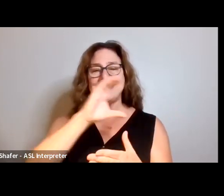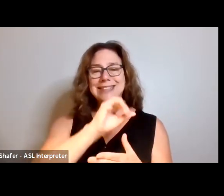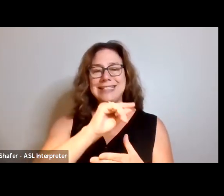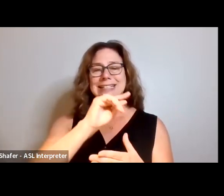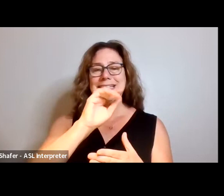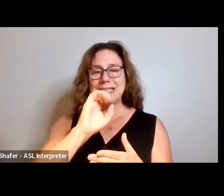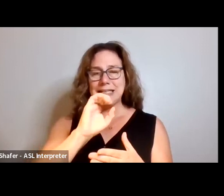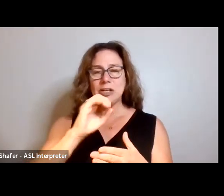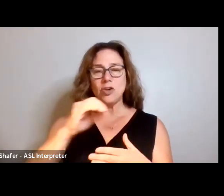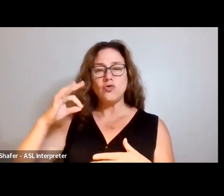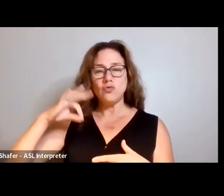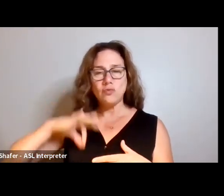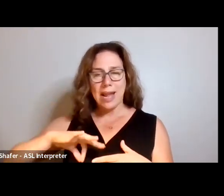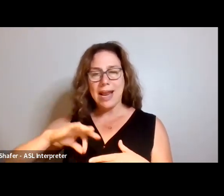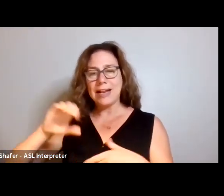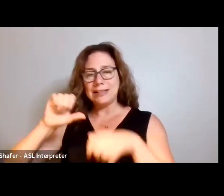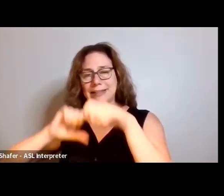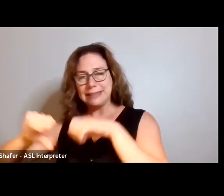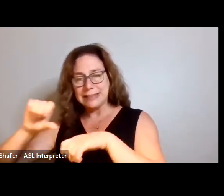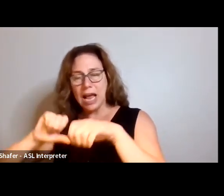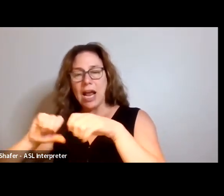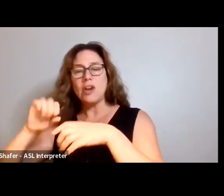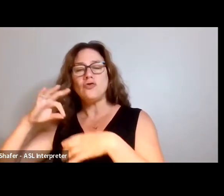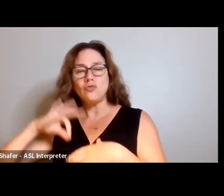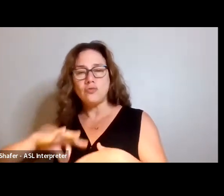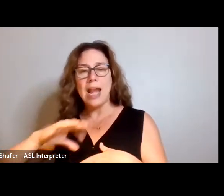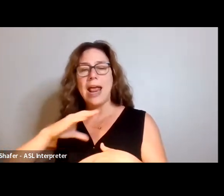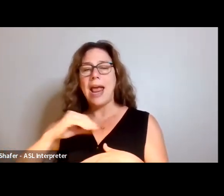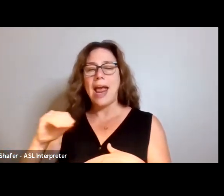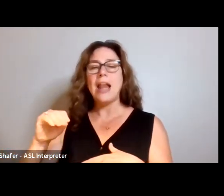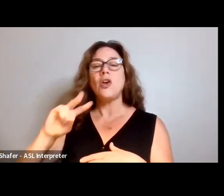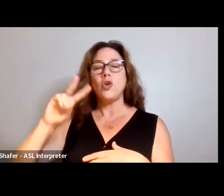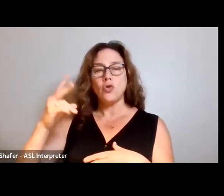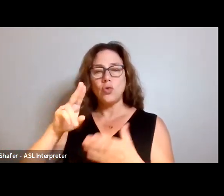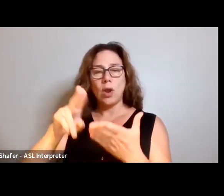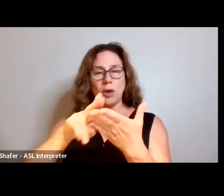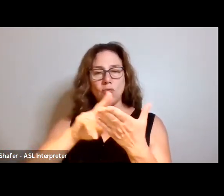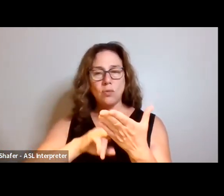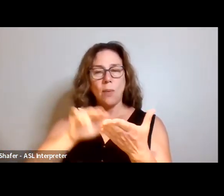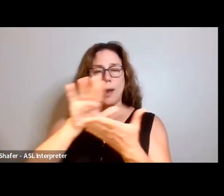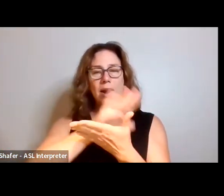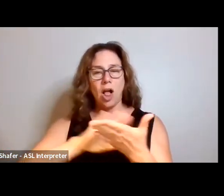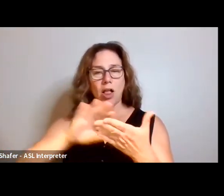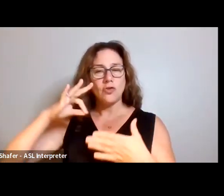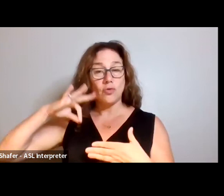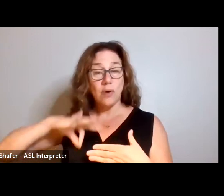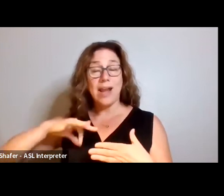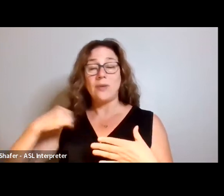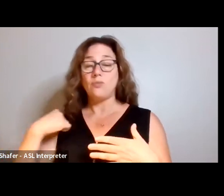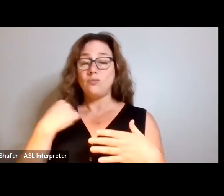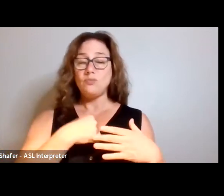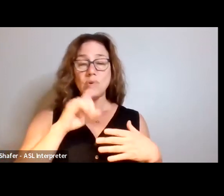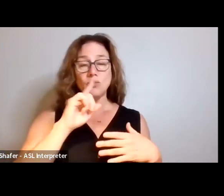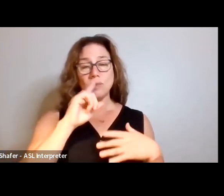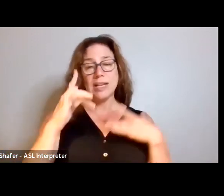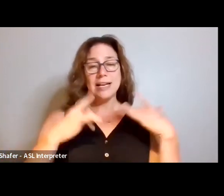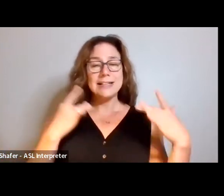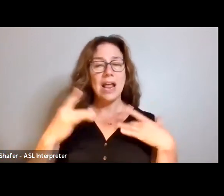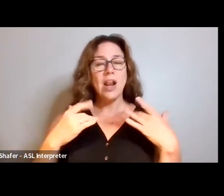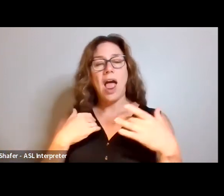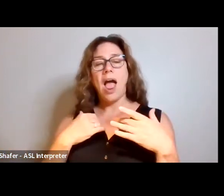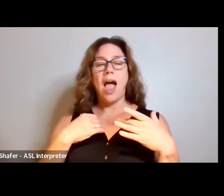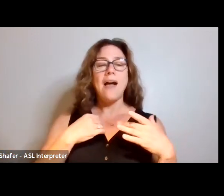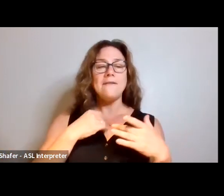and dual enrollment, college credits. So, and then we're really excited. We have a core group